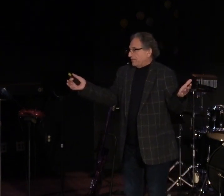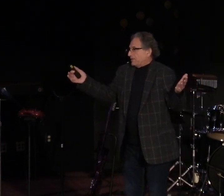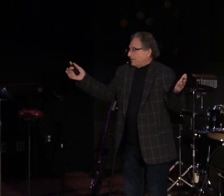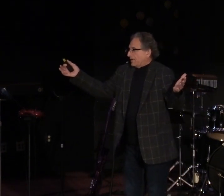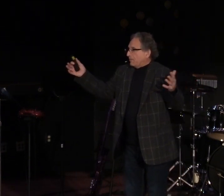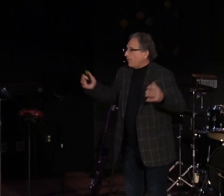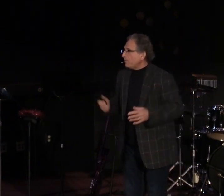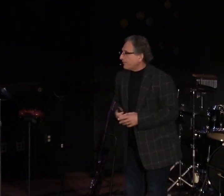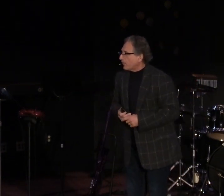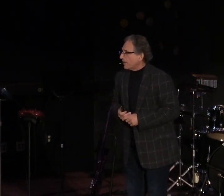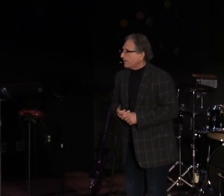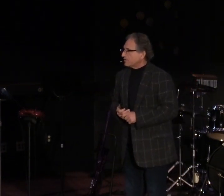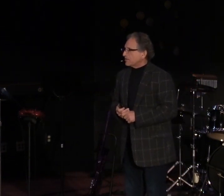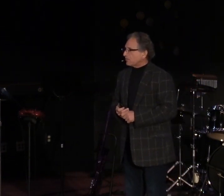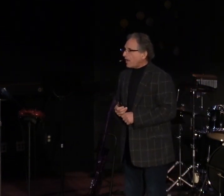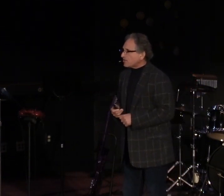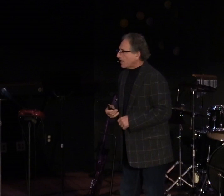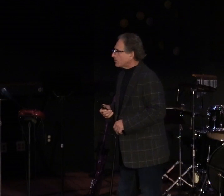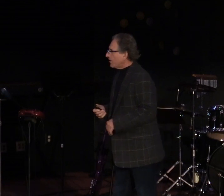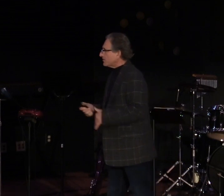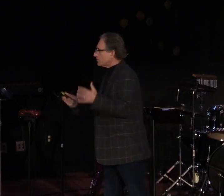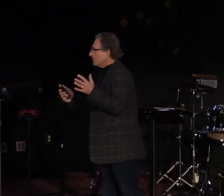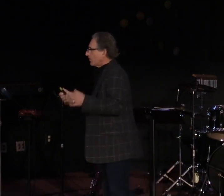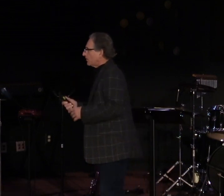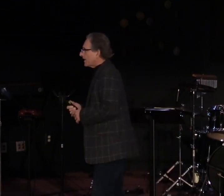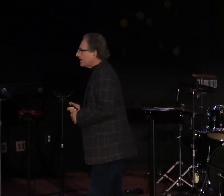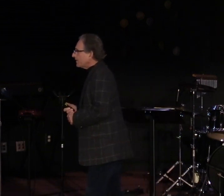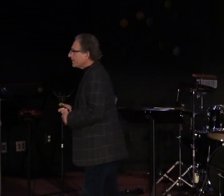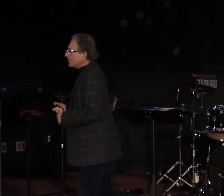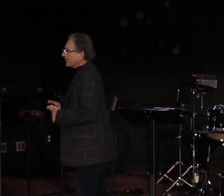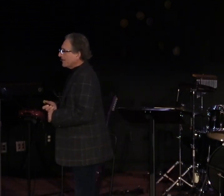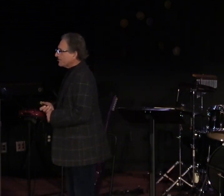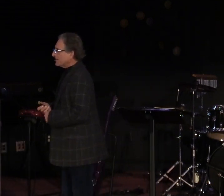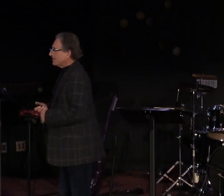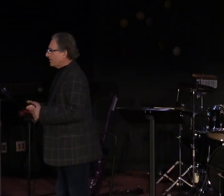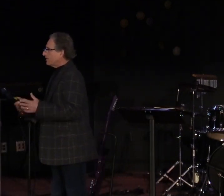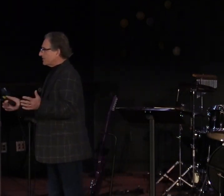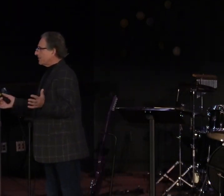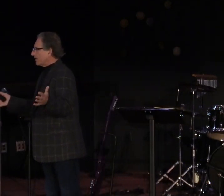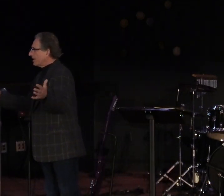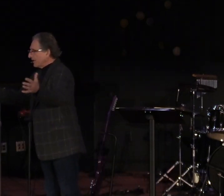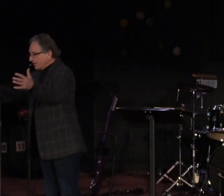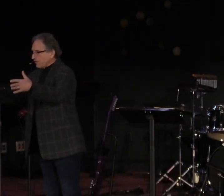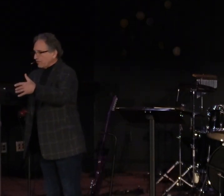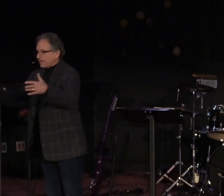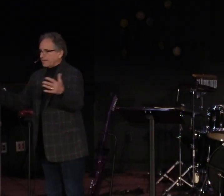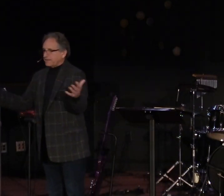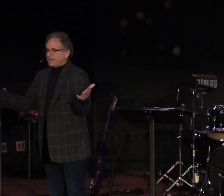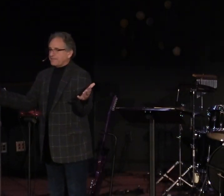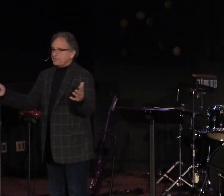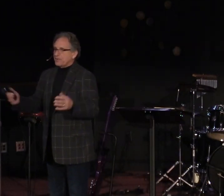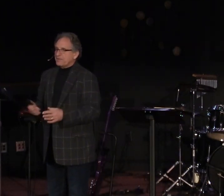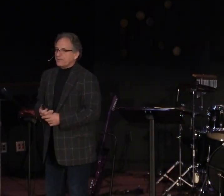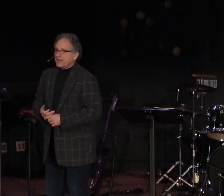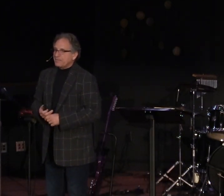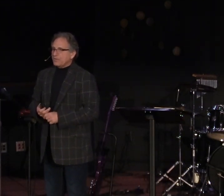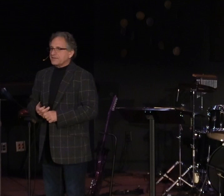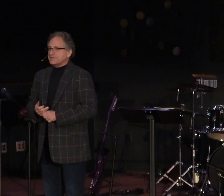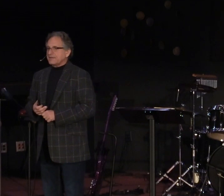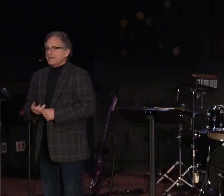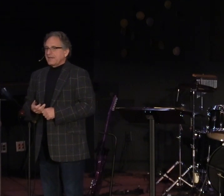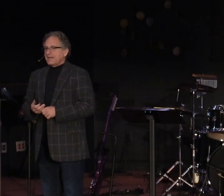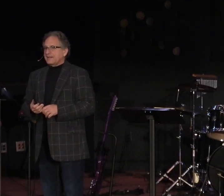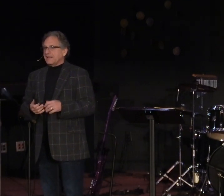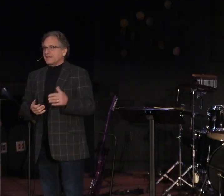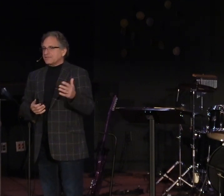to get an appointment for you." She said, "That sounds great." So she called down there, and she said, "You know, look, I'd like to have an appointment for my